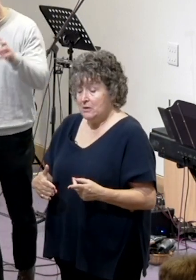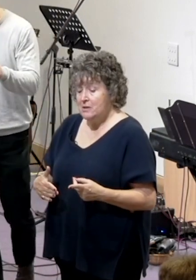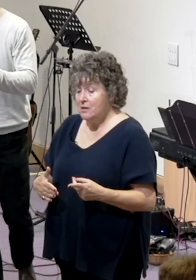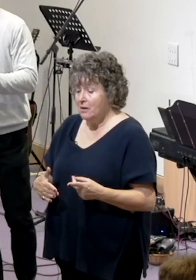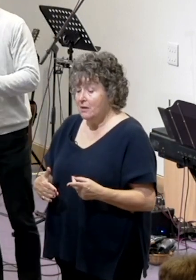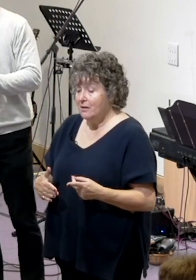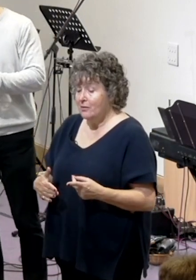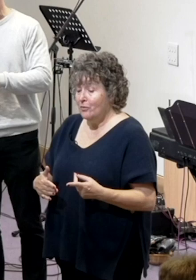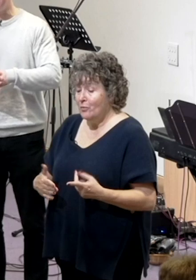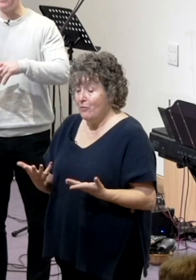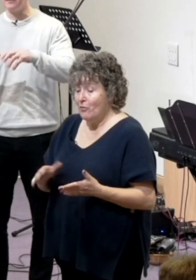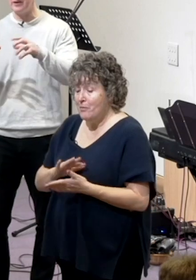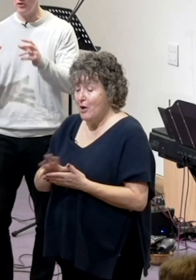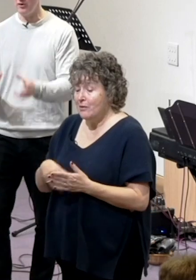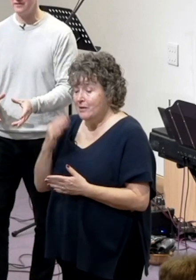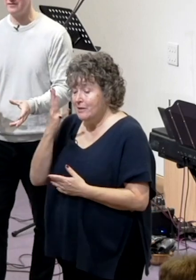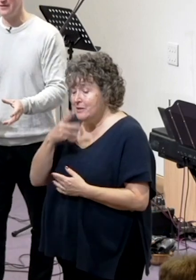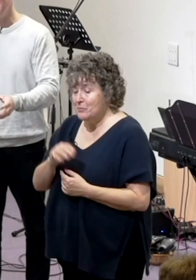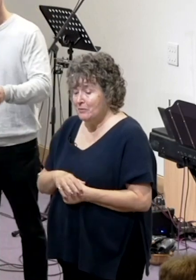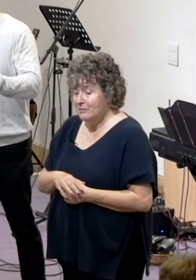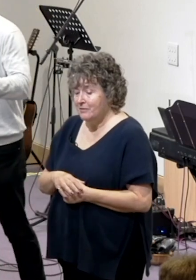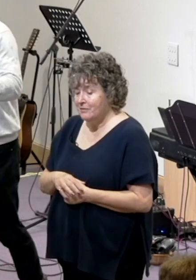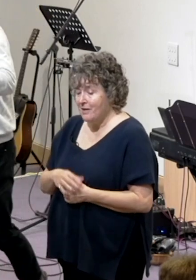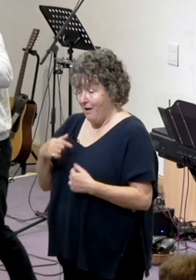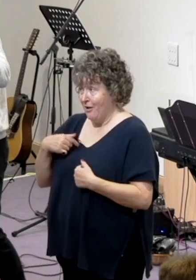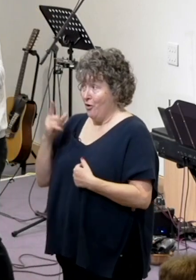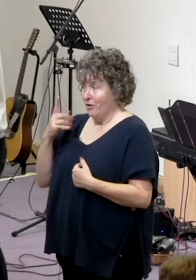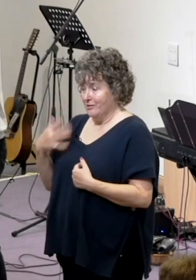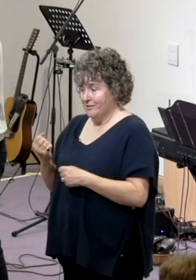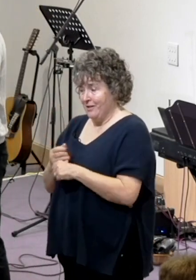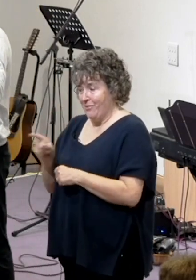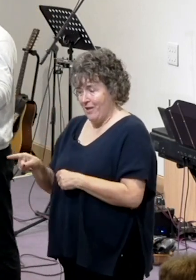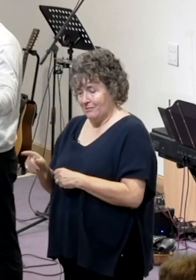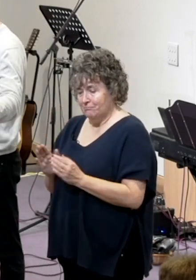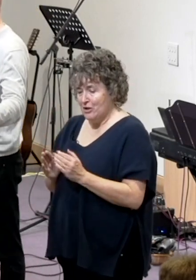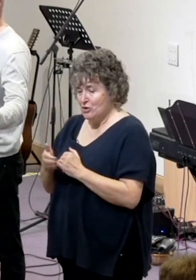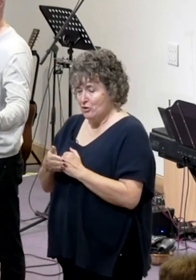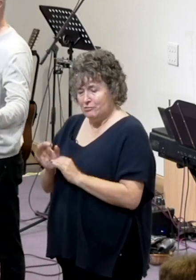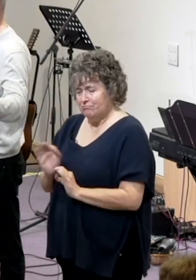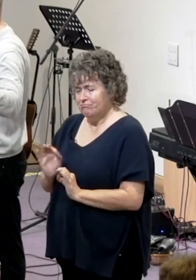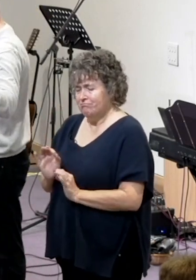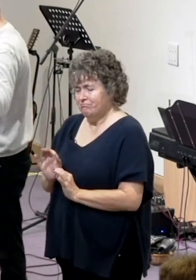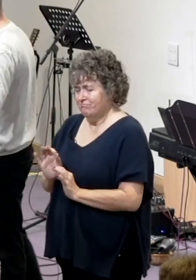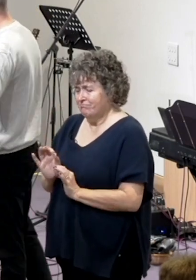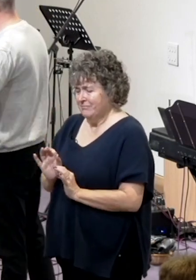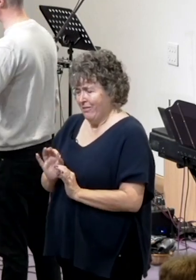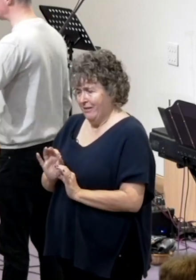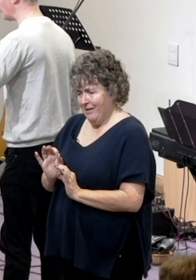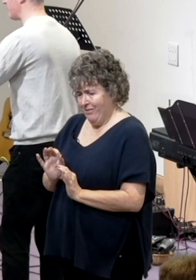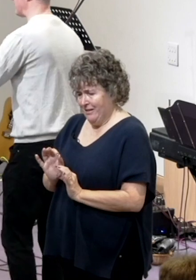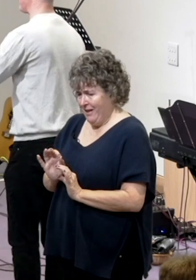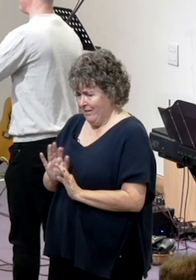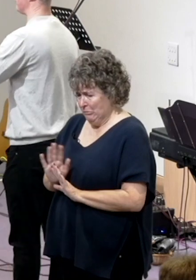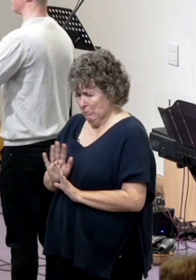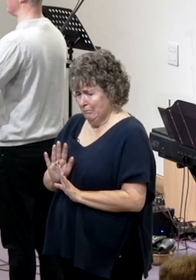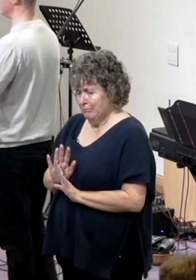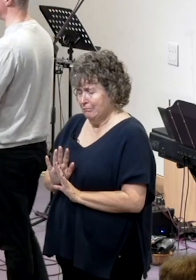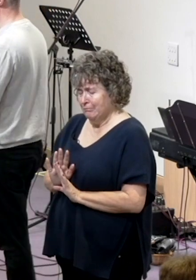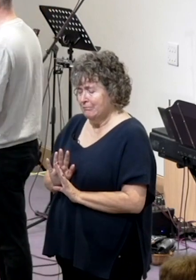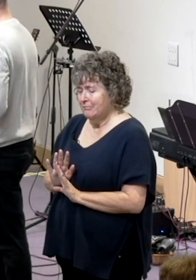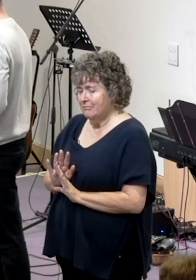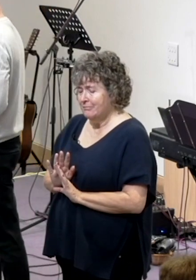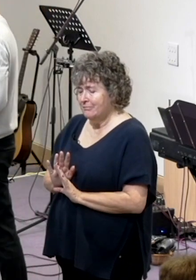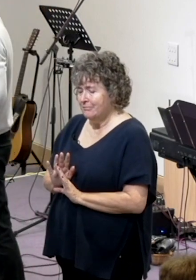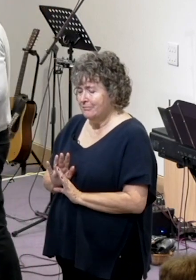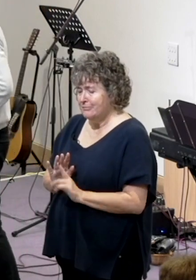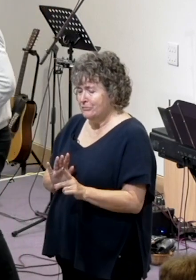the work of the Holy Spirit. This is something God has done. Mary has not been unfaithful to him. And because Mary has not been unfaithful to him, he is